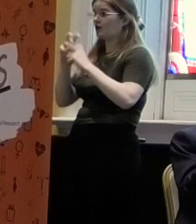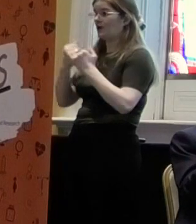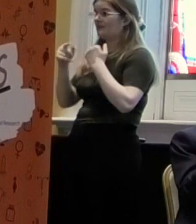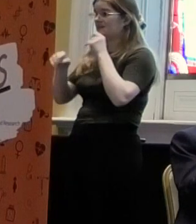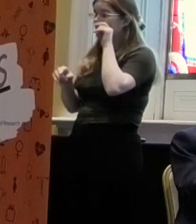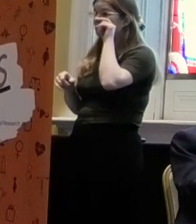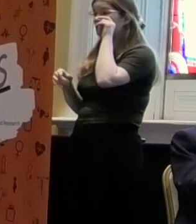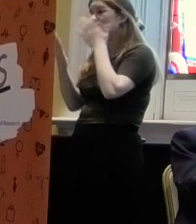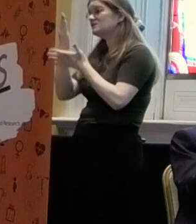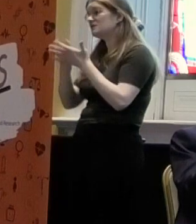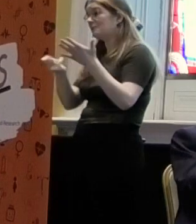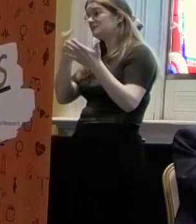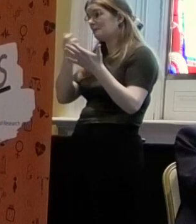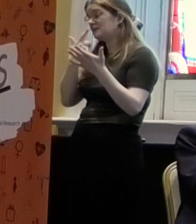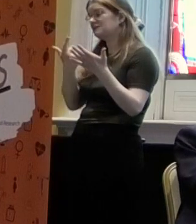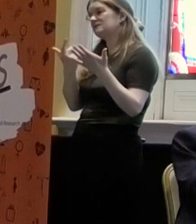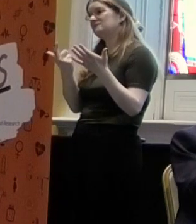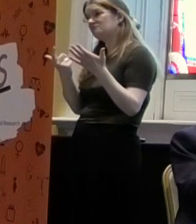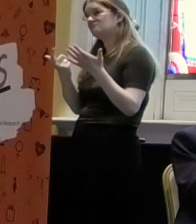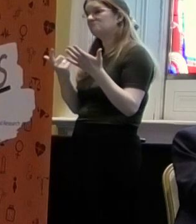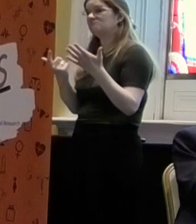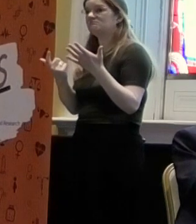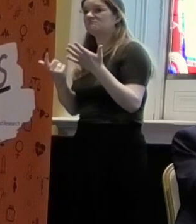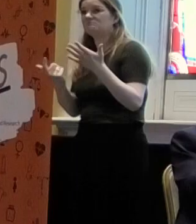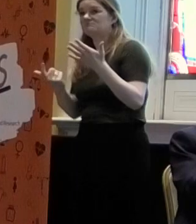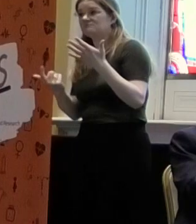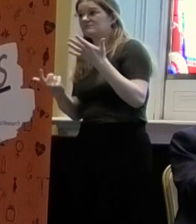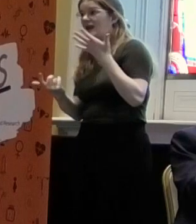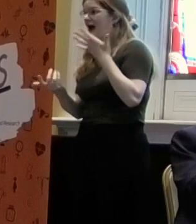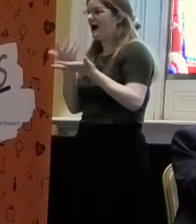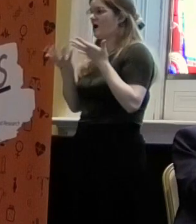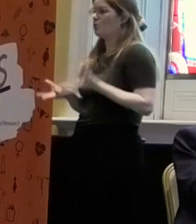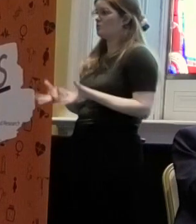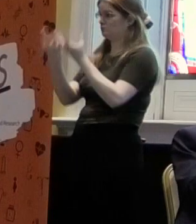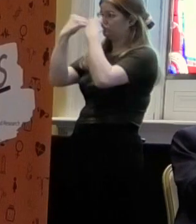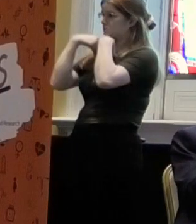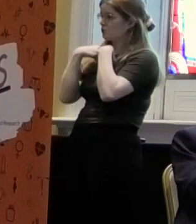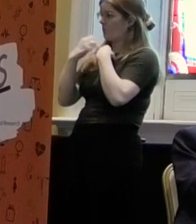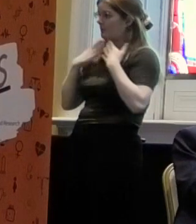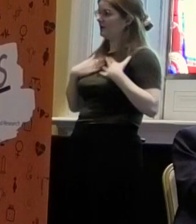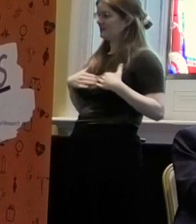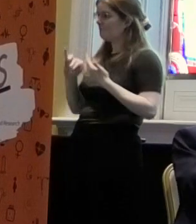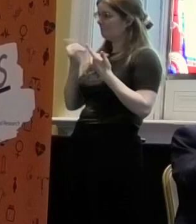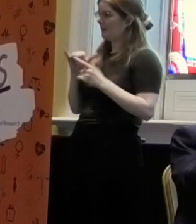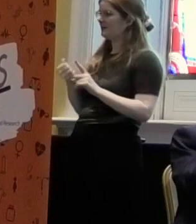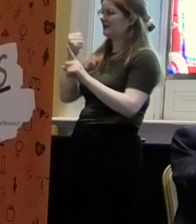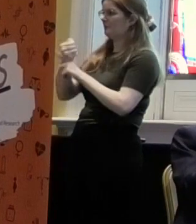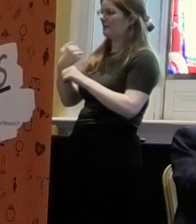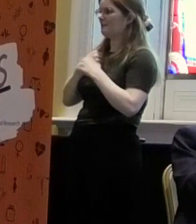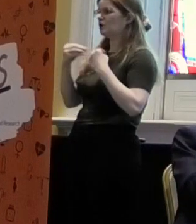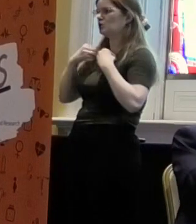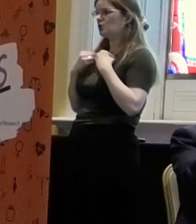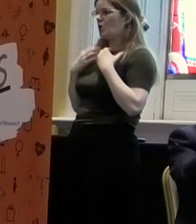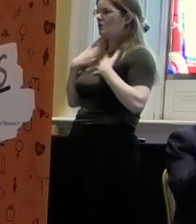Some medications and how they are metabolized might be impacted by things like estrogen